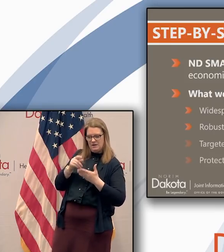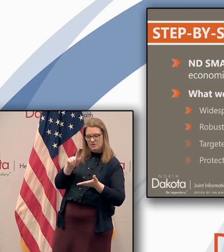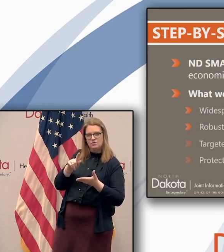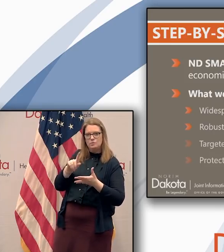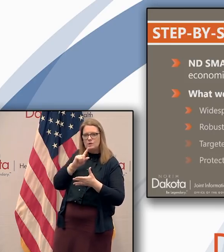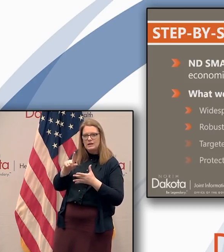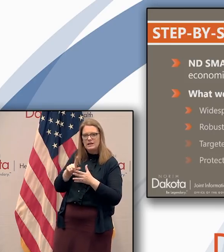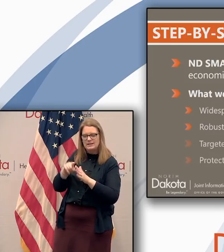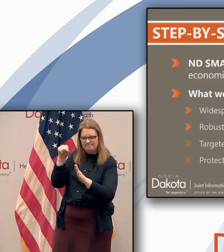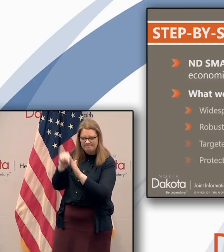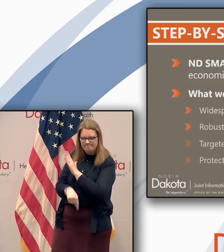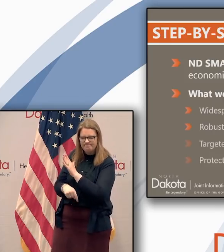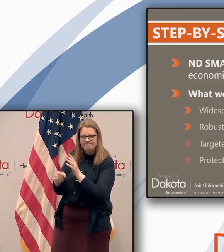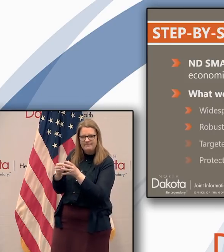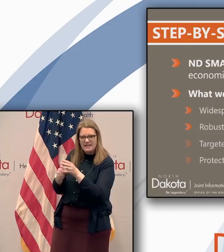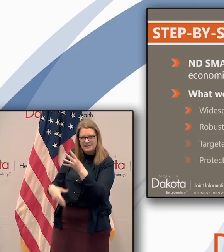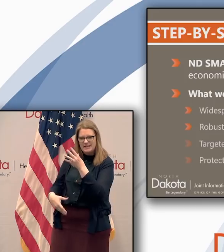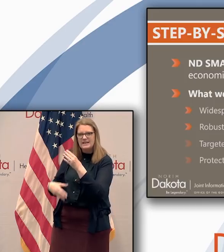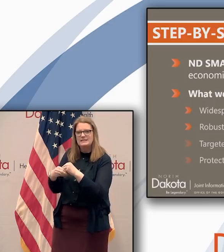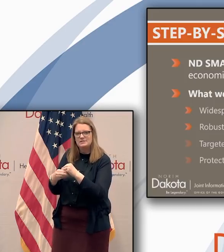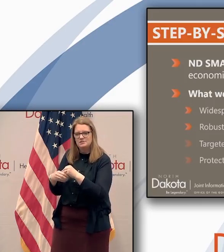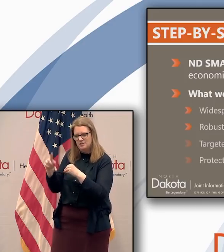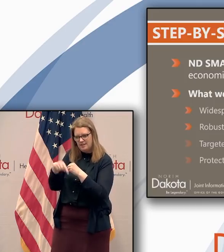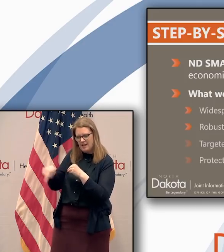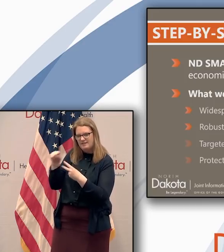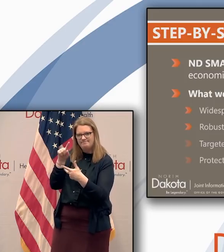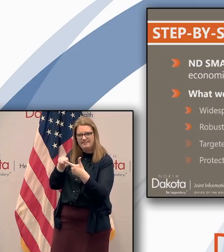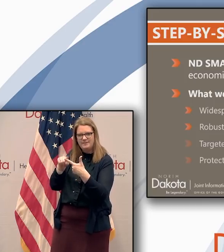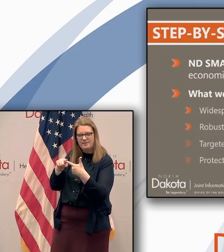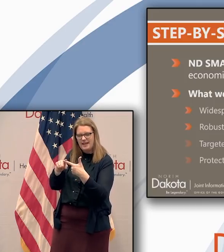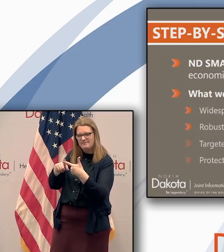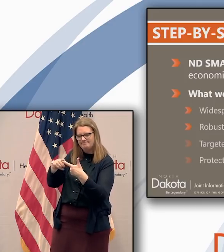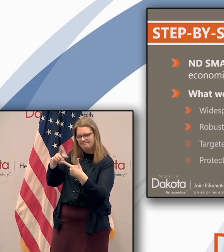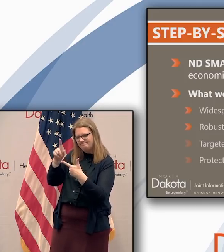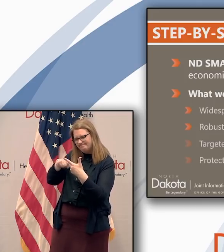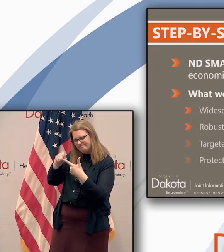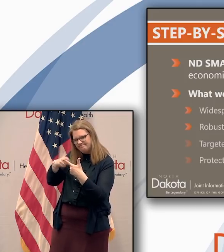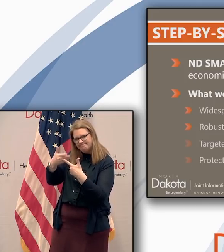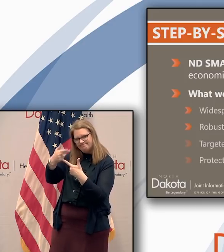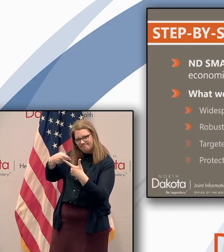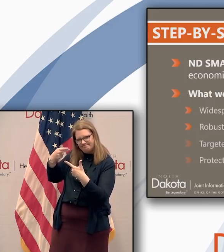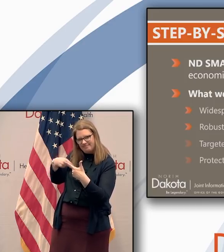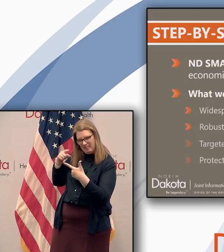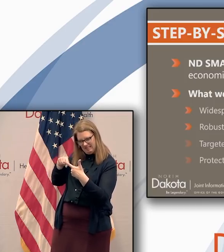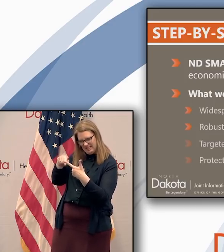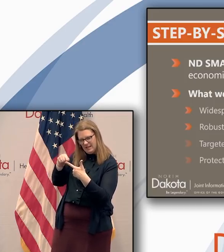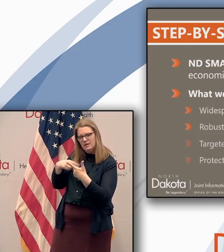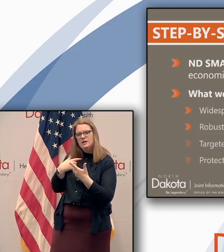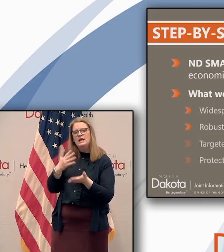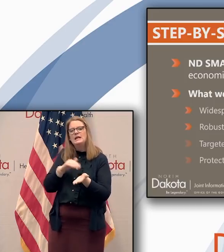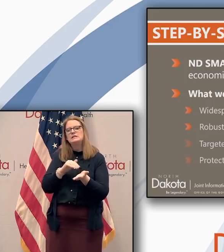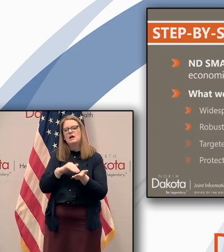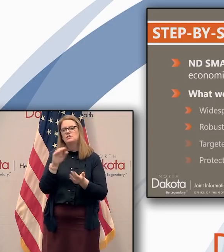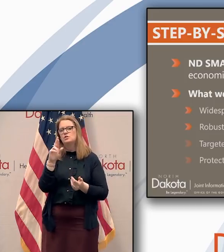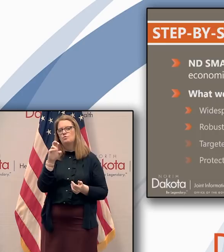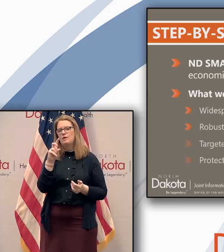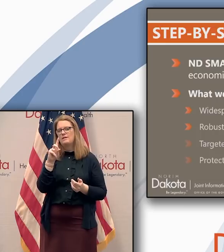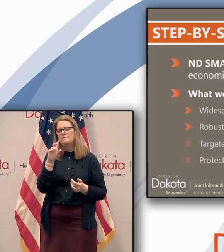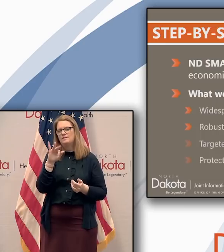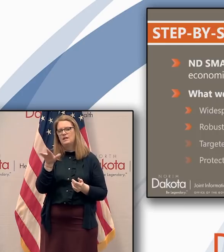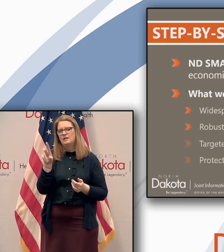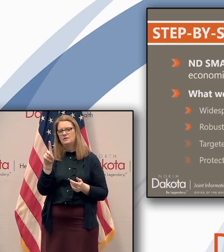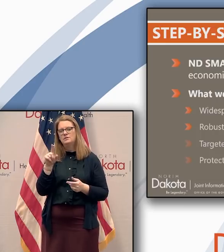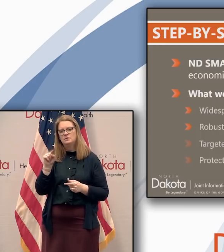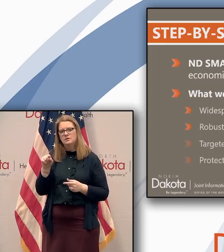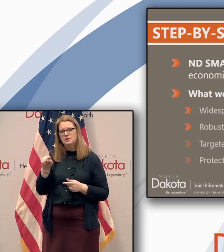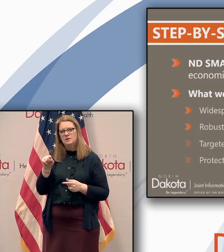the CDC and the White House and their teams on how to do that. One of the things that Dr. Redfield from the CDC announced today was